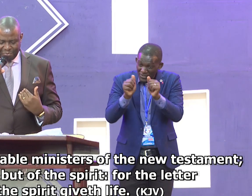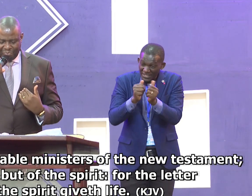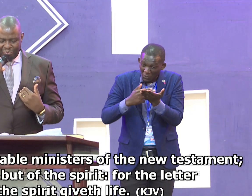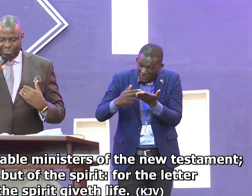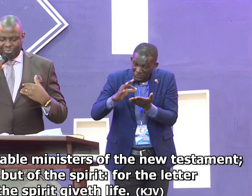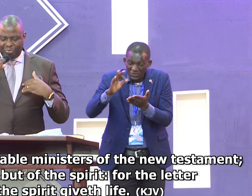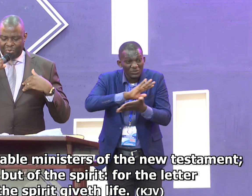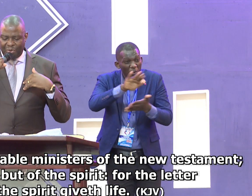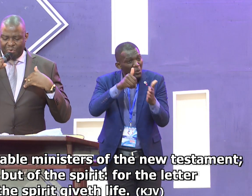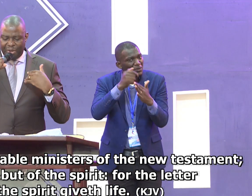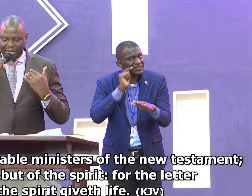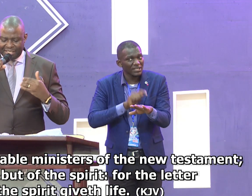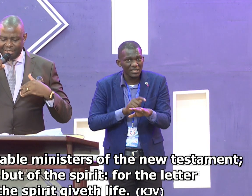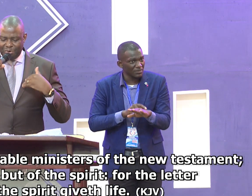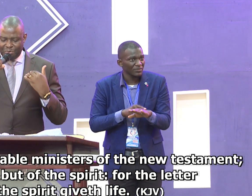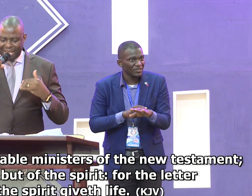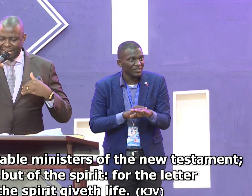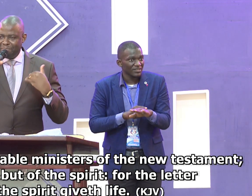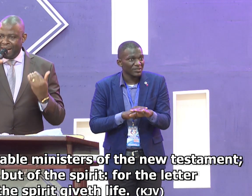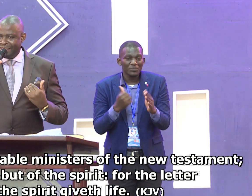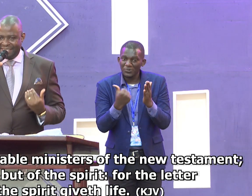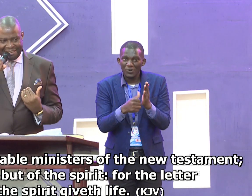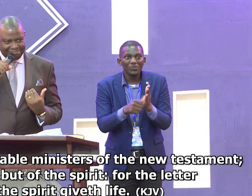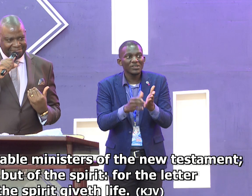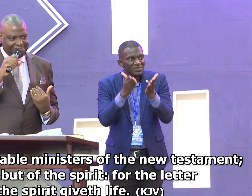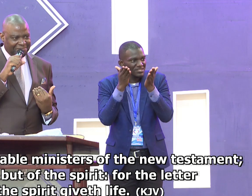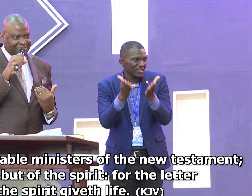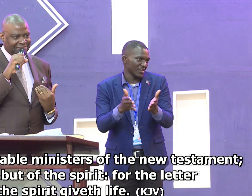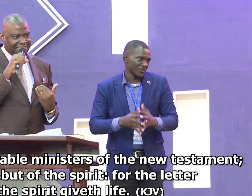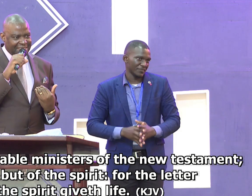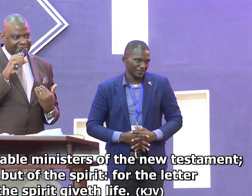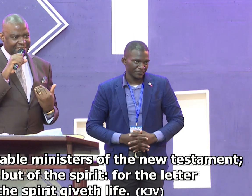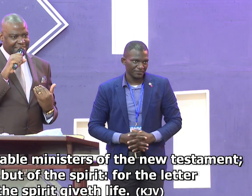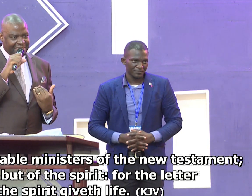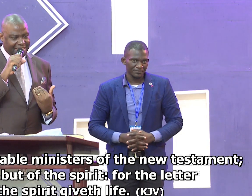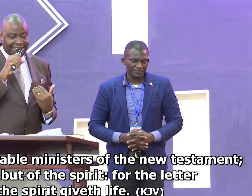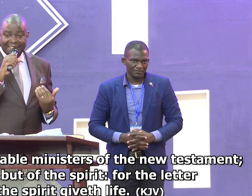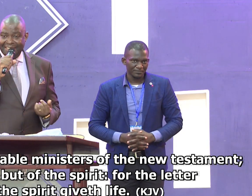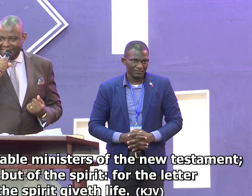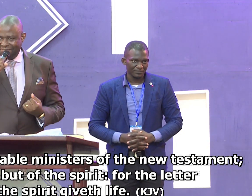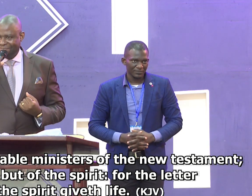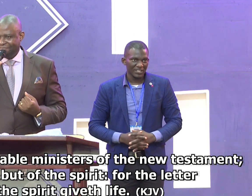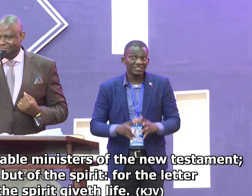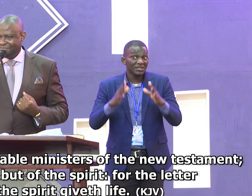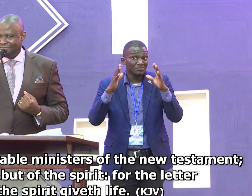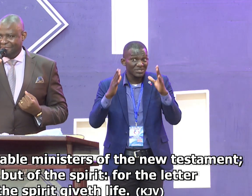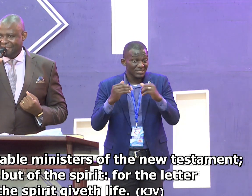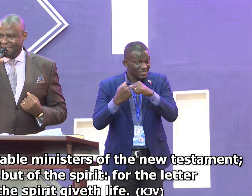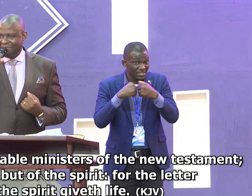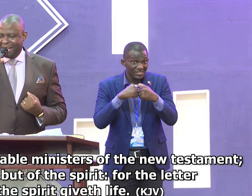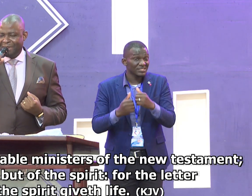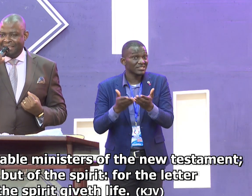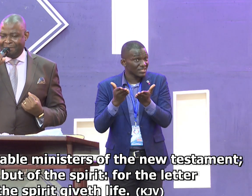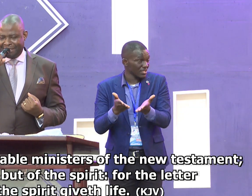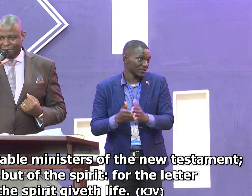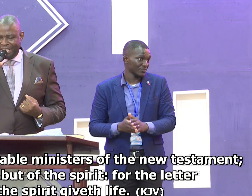walking with Him in fellowship with Him, that's where the date is. That's where the big date